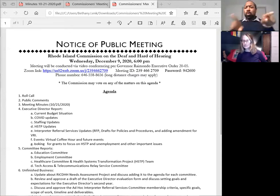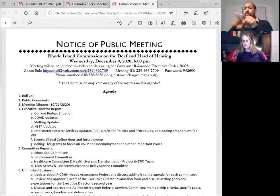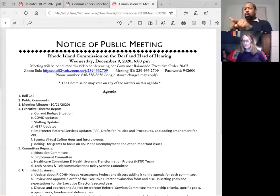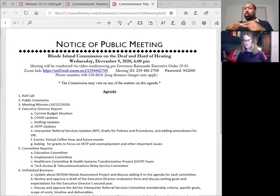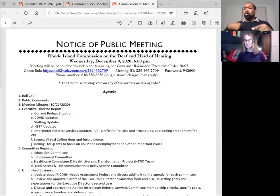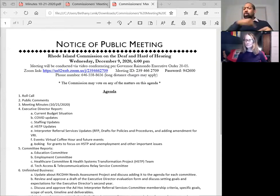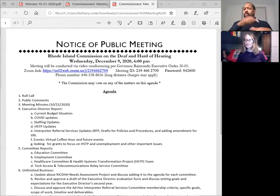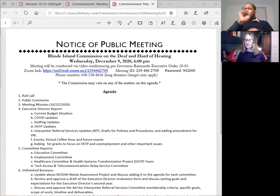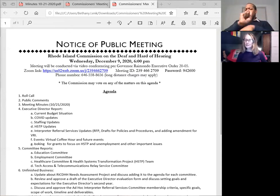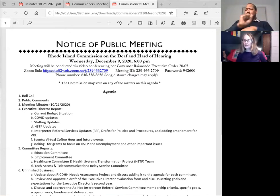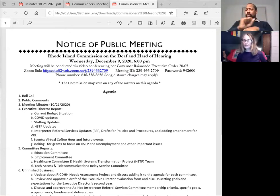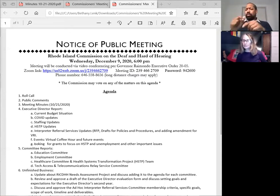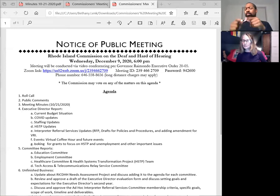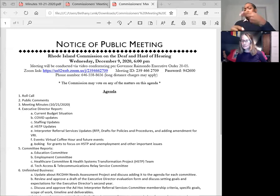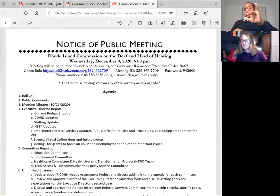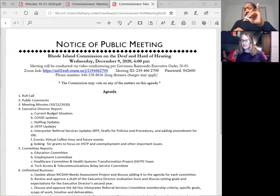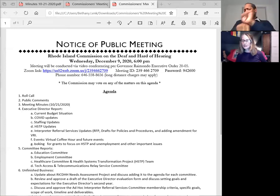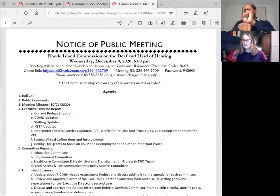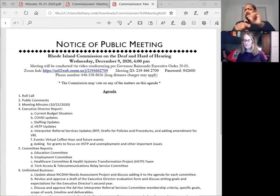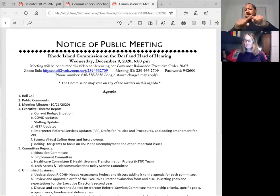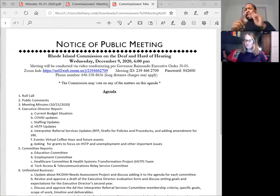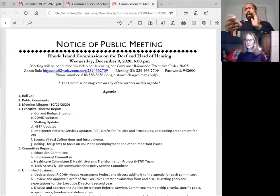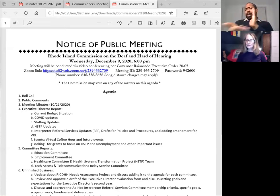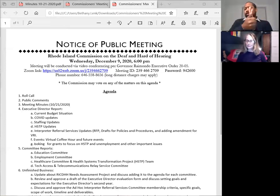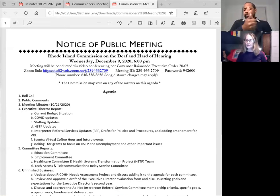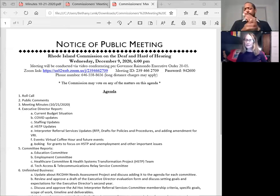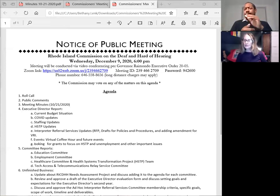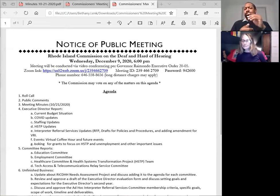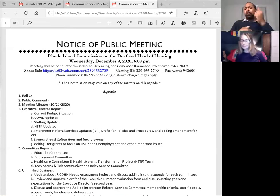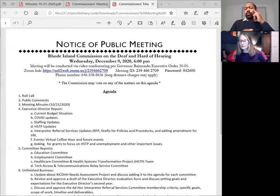process soon. And related to that,